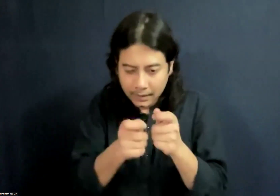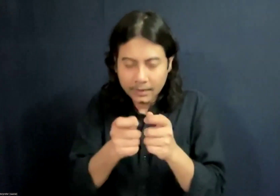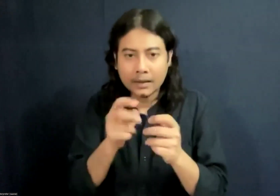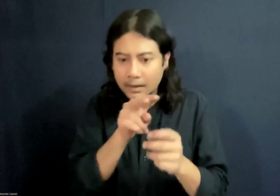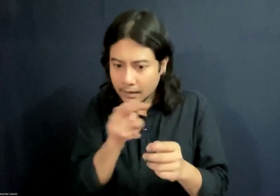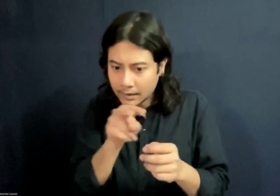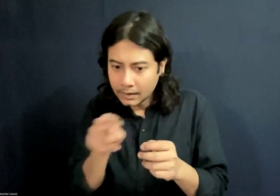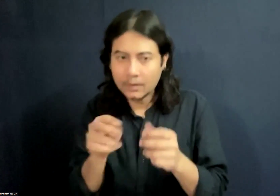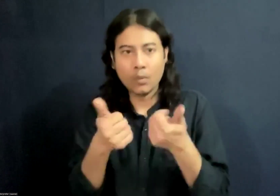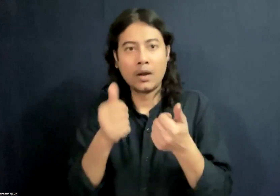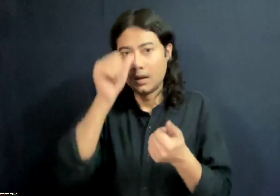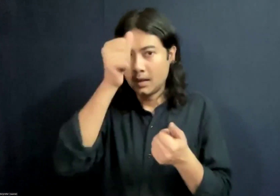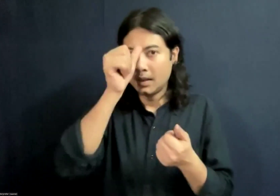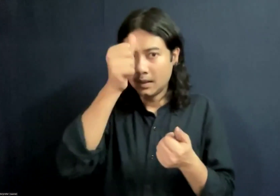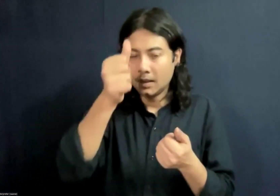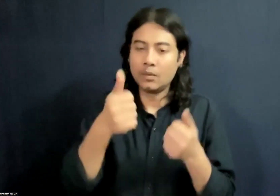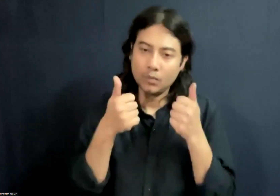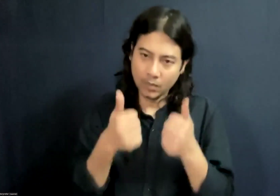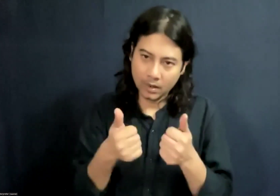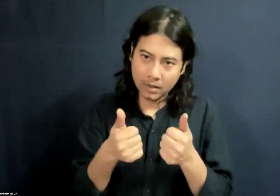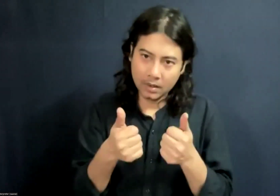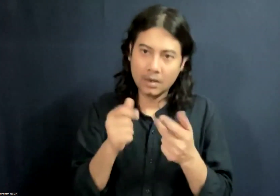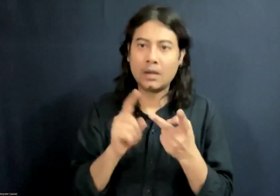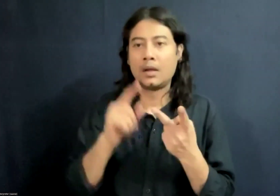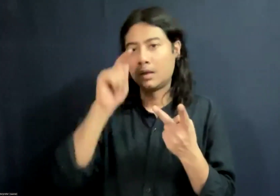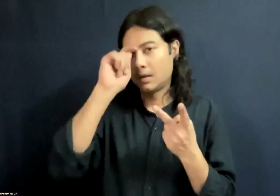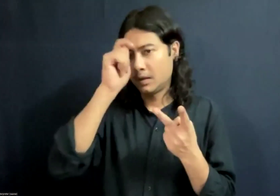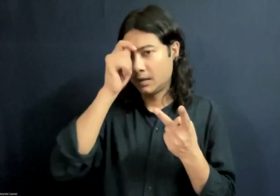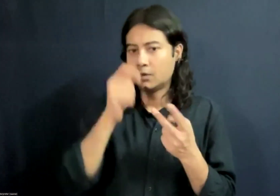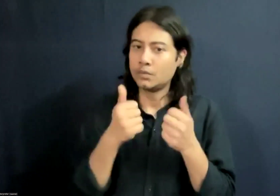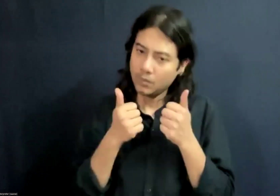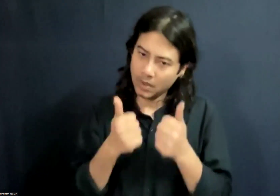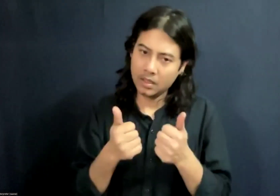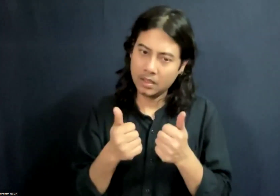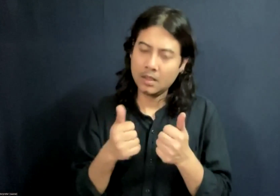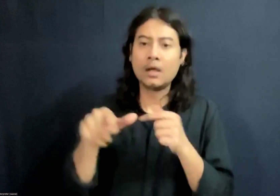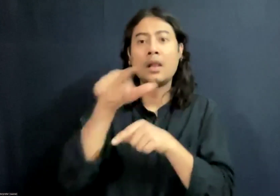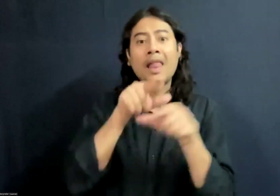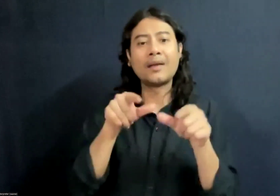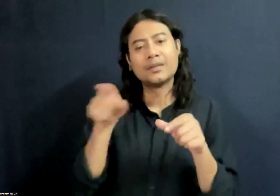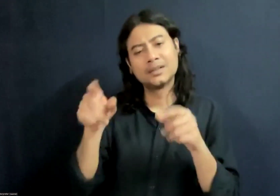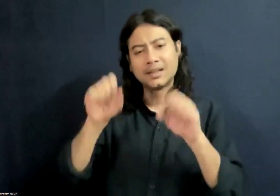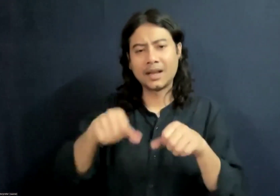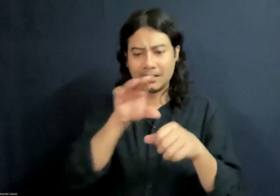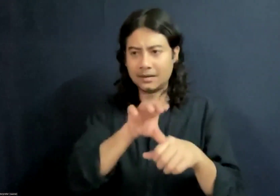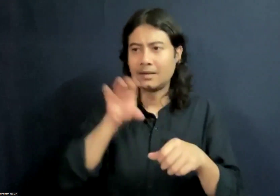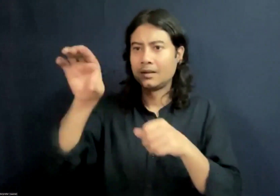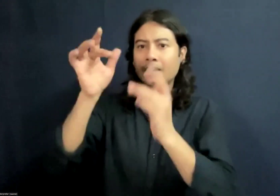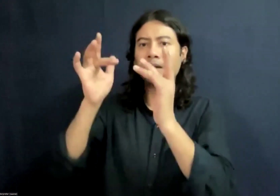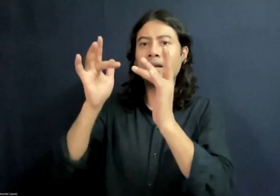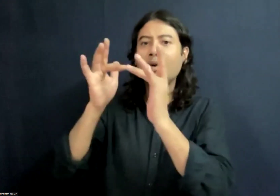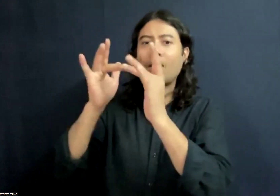In Hindi also, you can type any language. I will reply in your language.